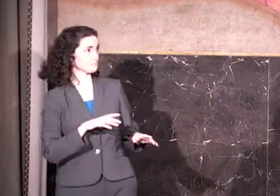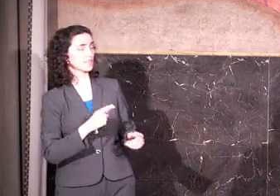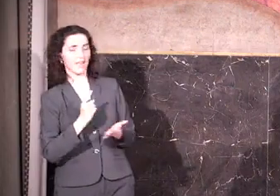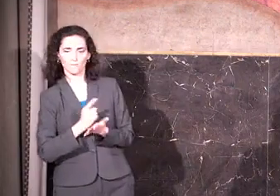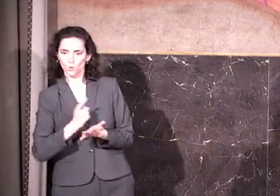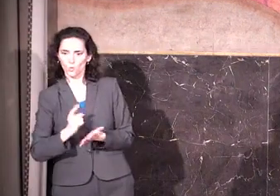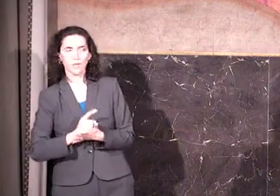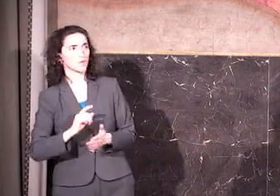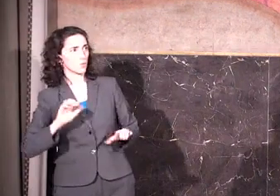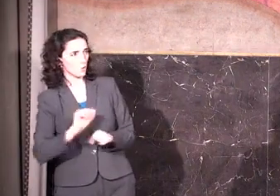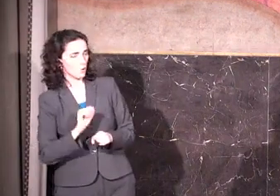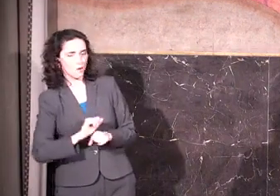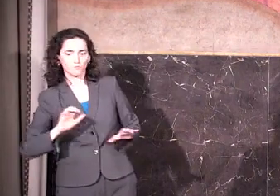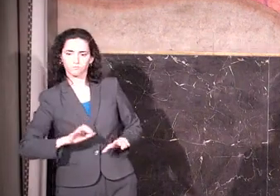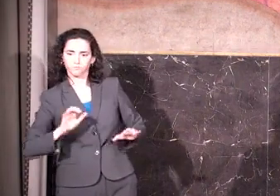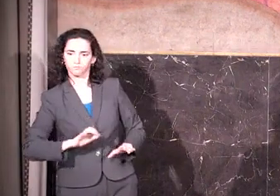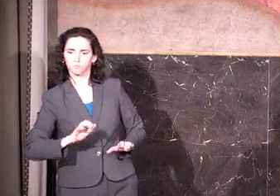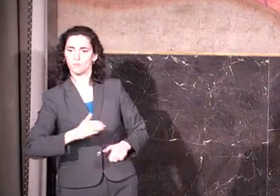week.